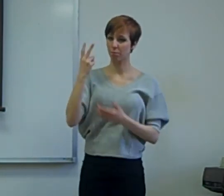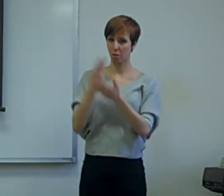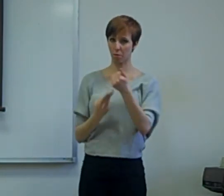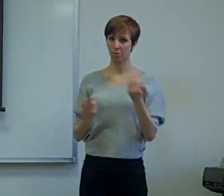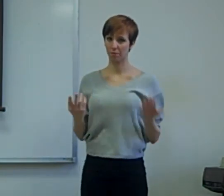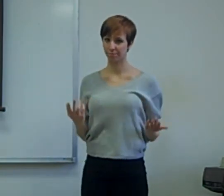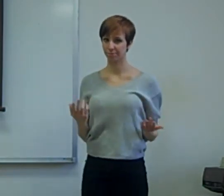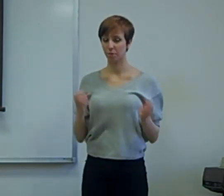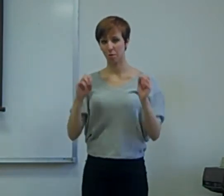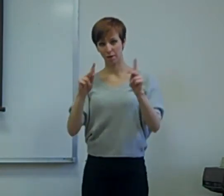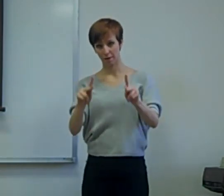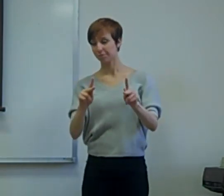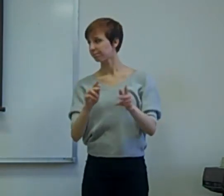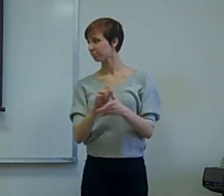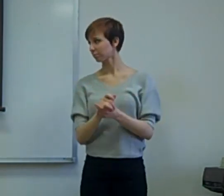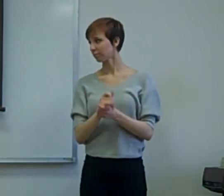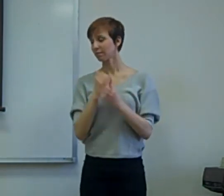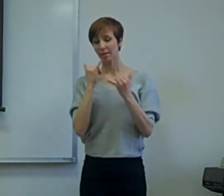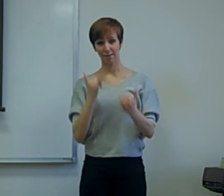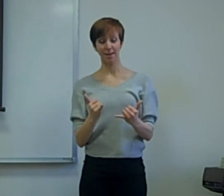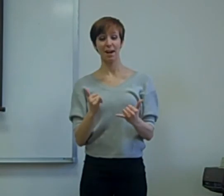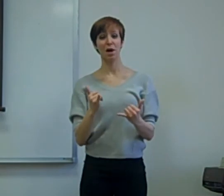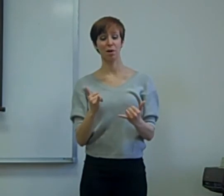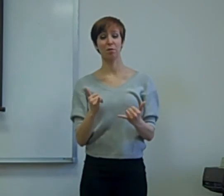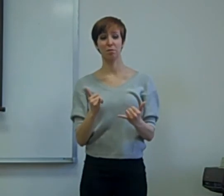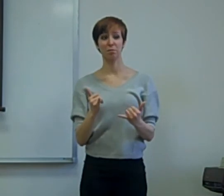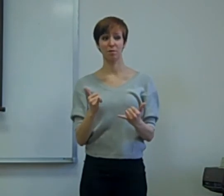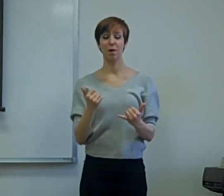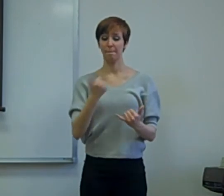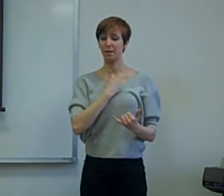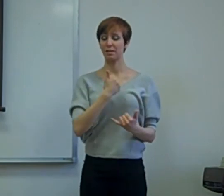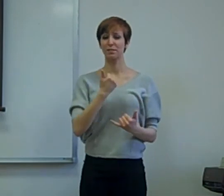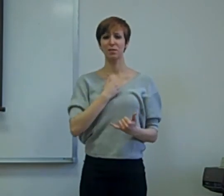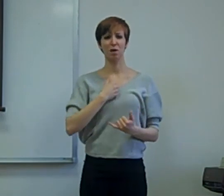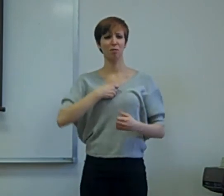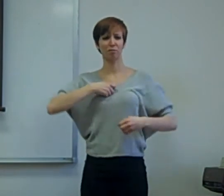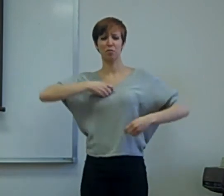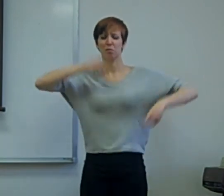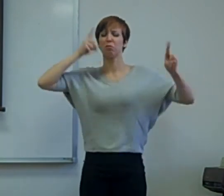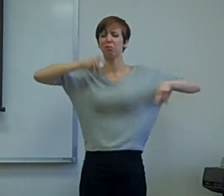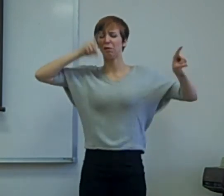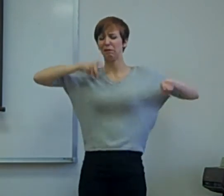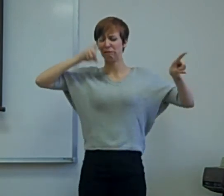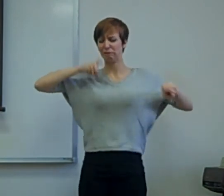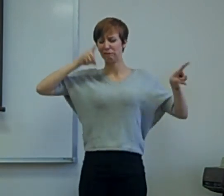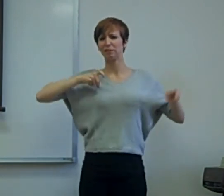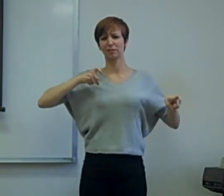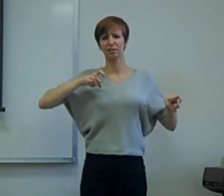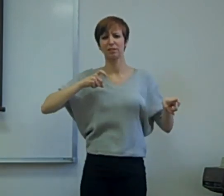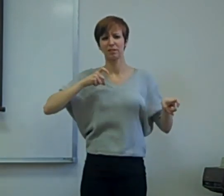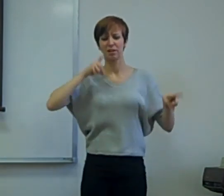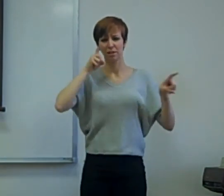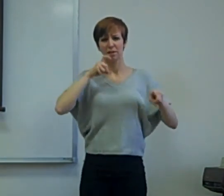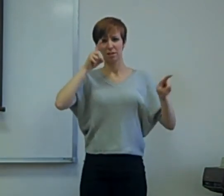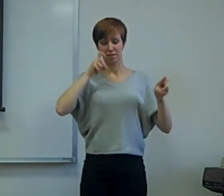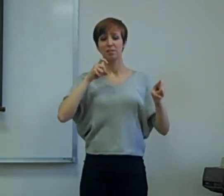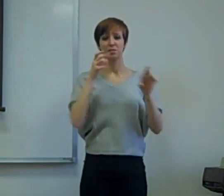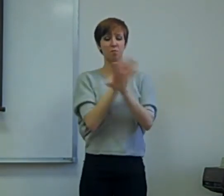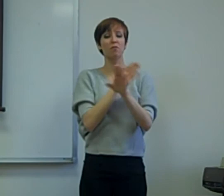Okay, so you can imagine, I burst into tears. I'm like, oh my God, now this is pre-digital camera time. I'm like